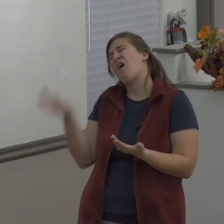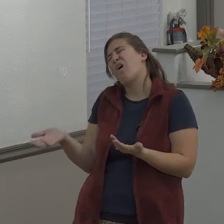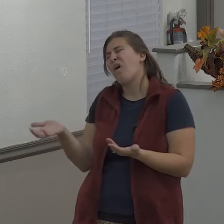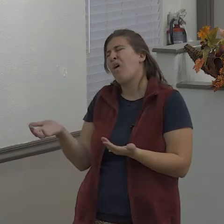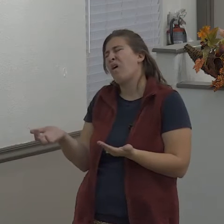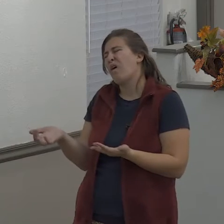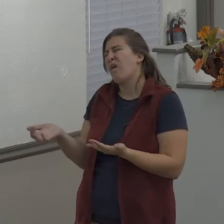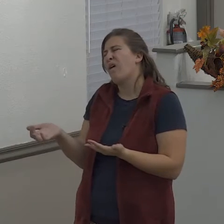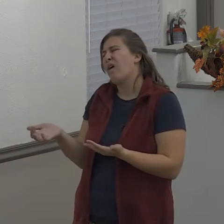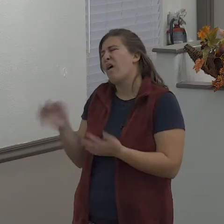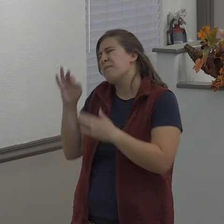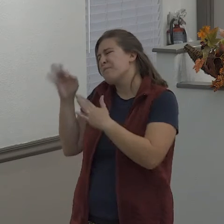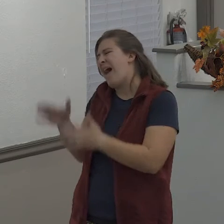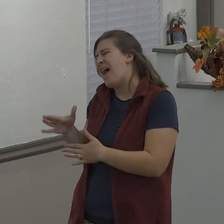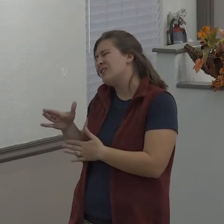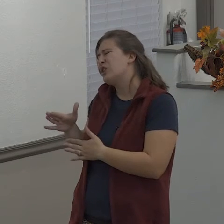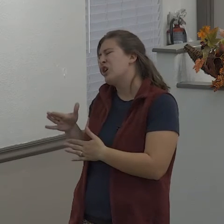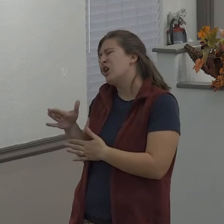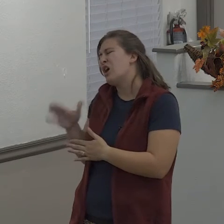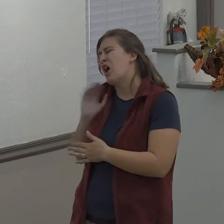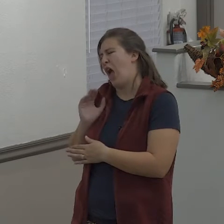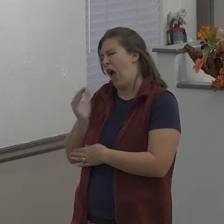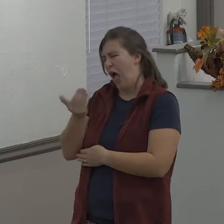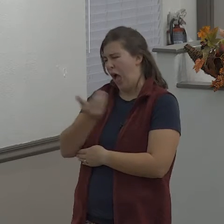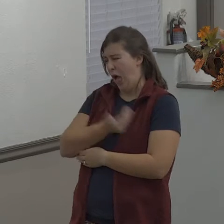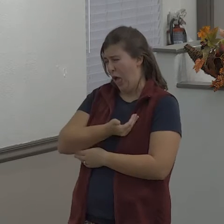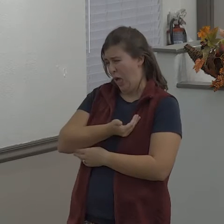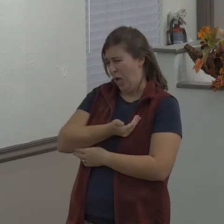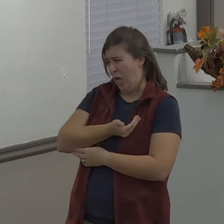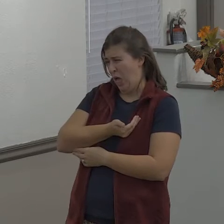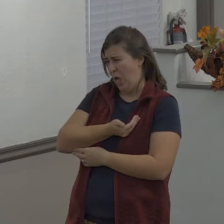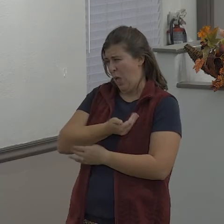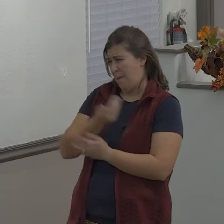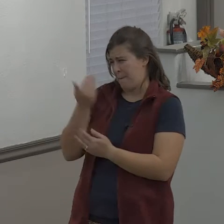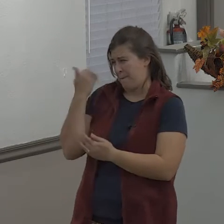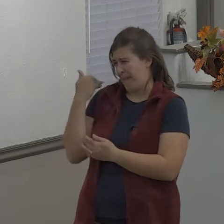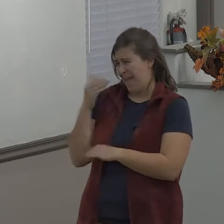well, you know, Pastor Randall,